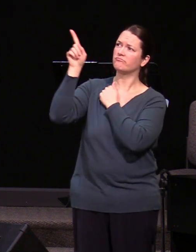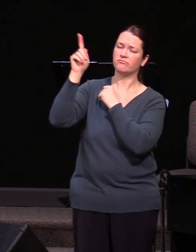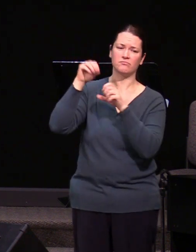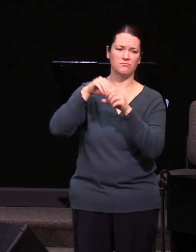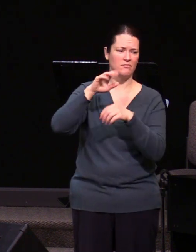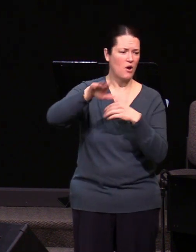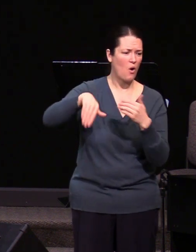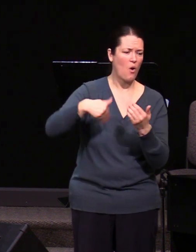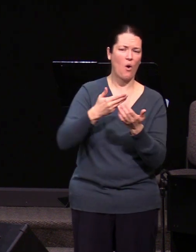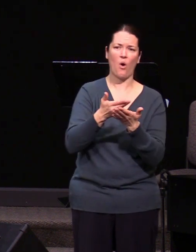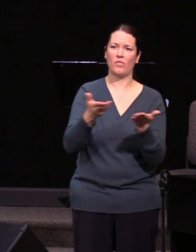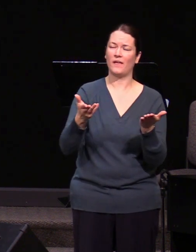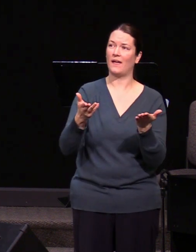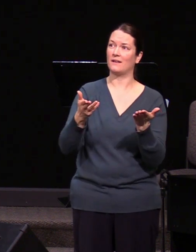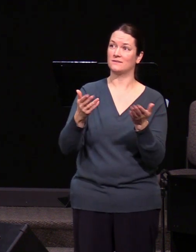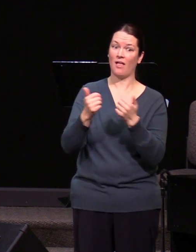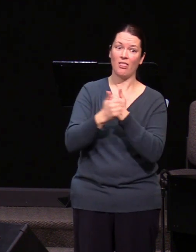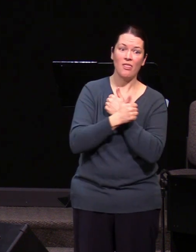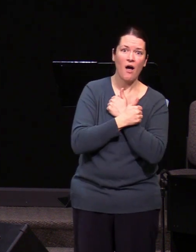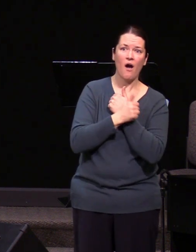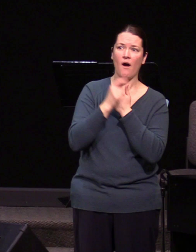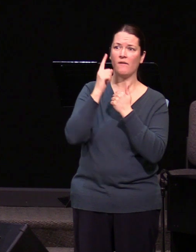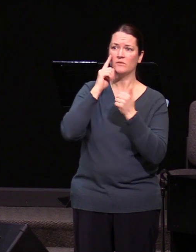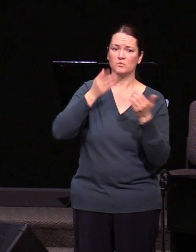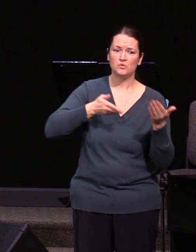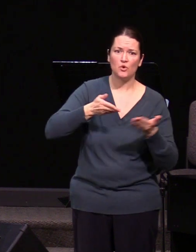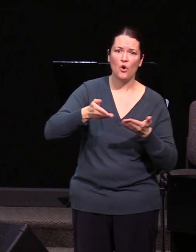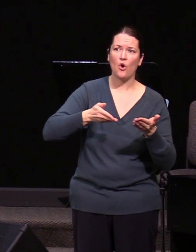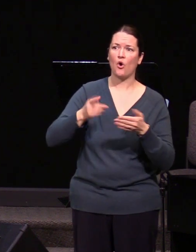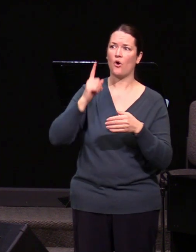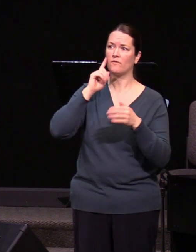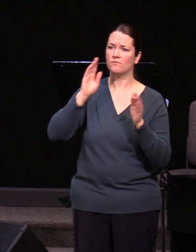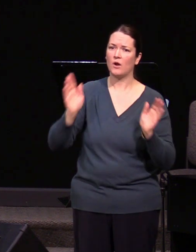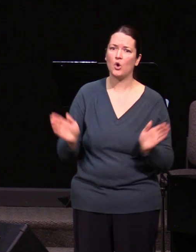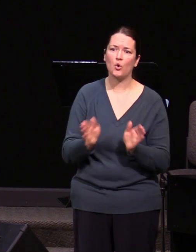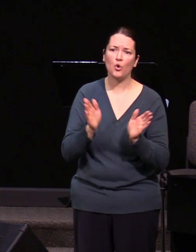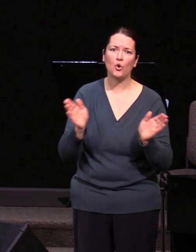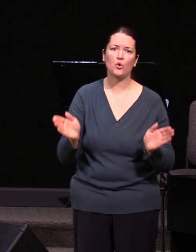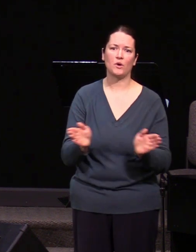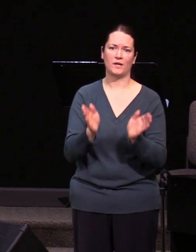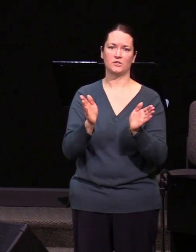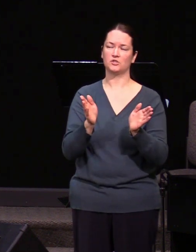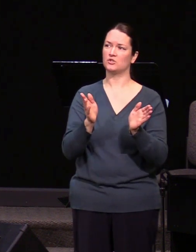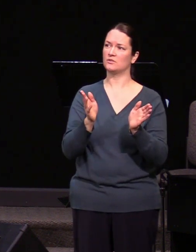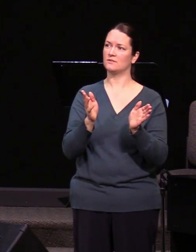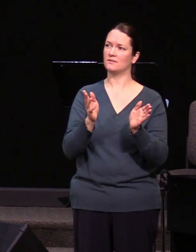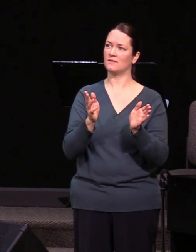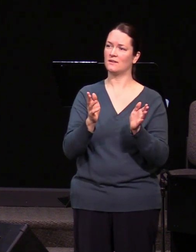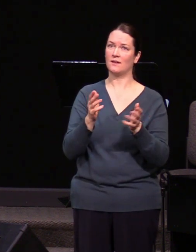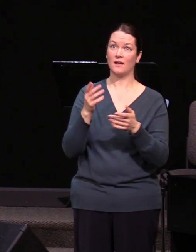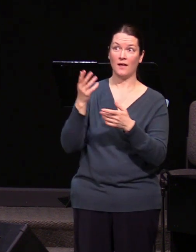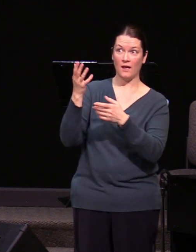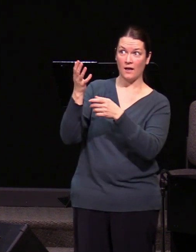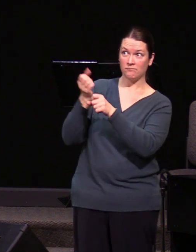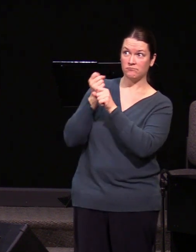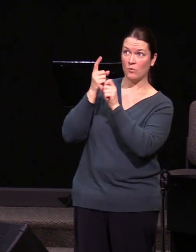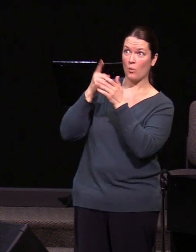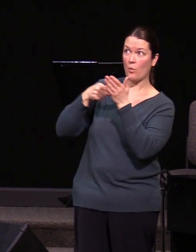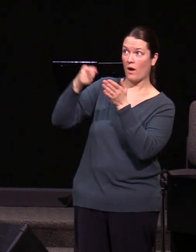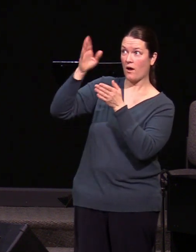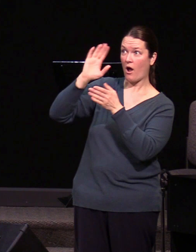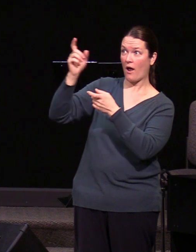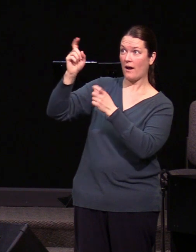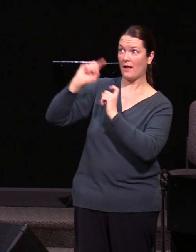things, to love, to serve, to encourage, to take what God has given us and to